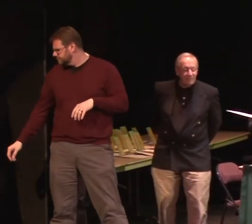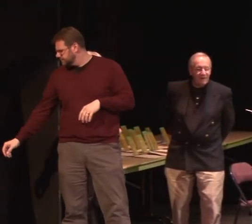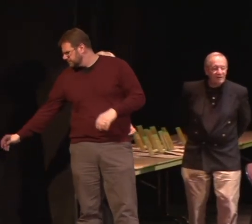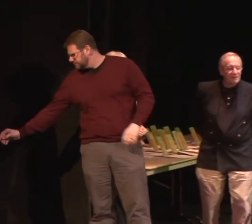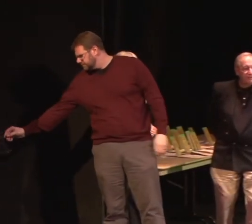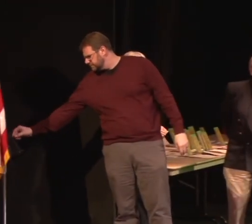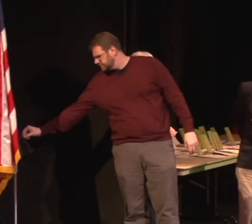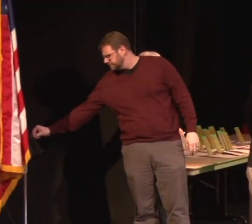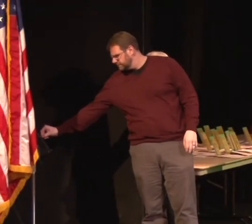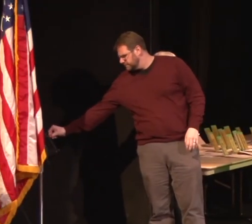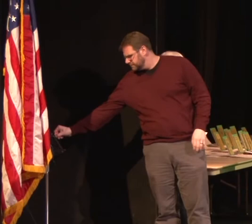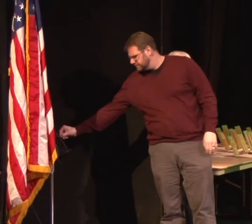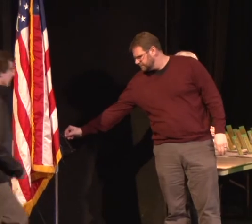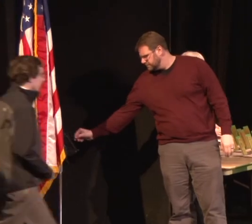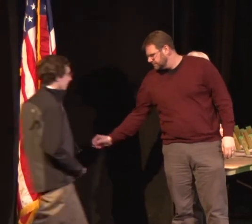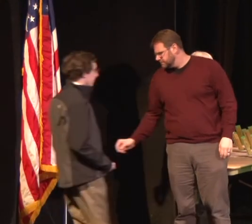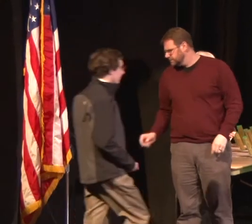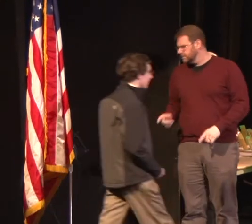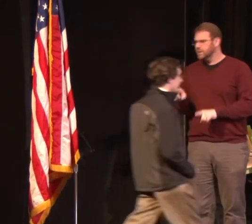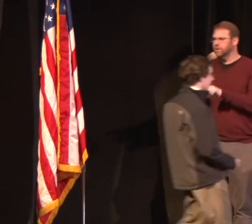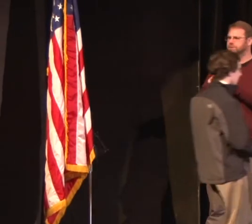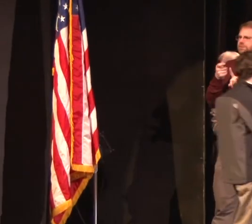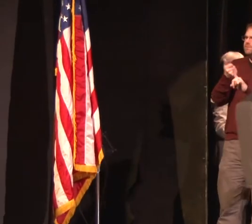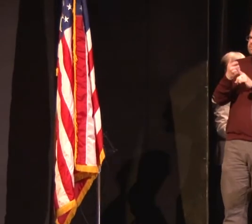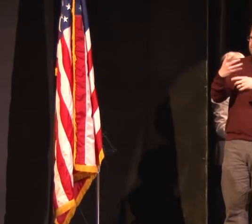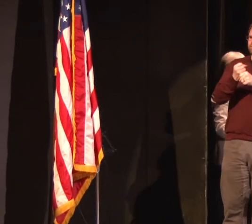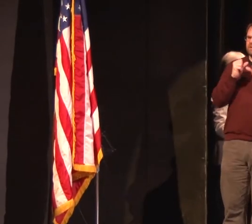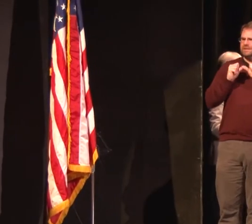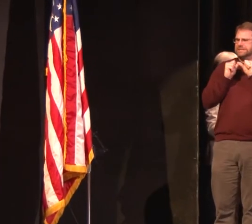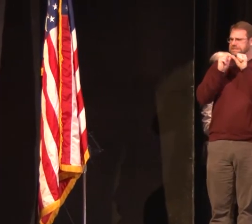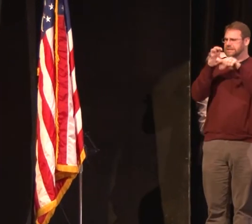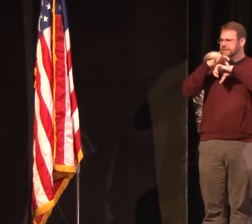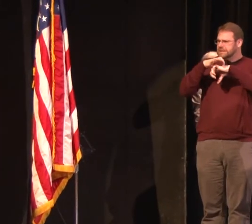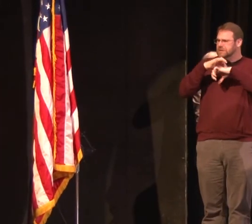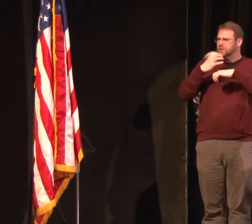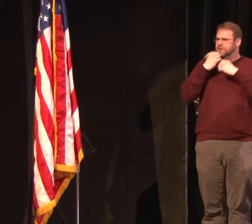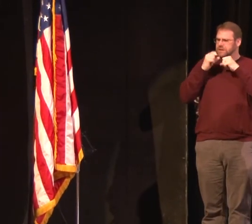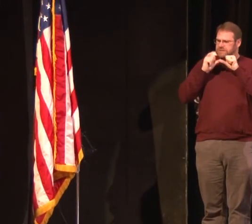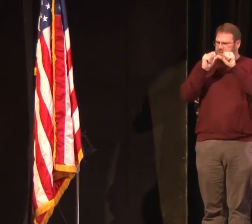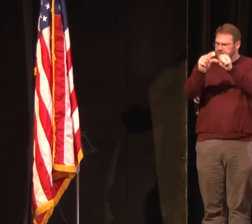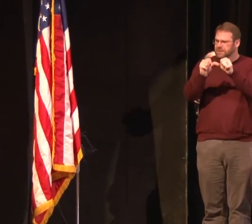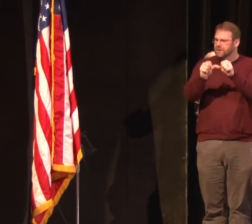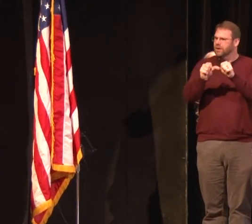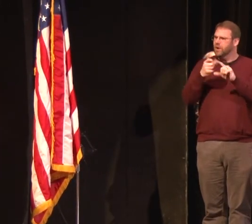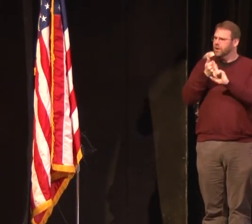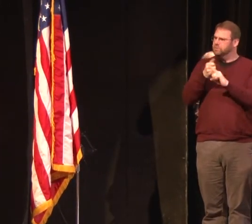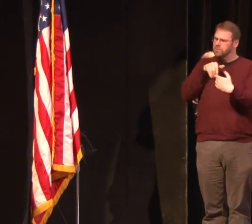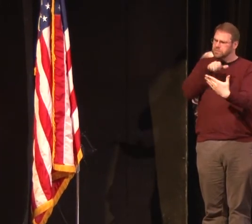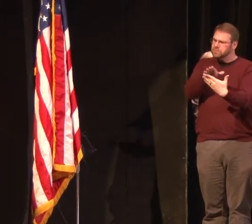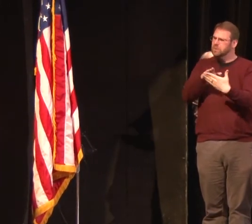Samuel has also won the RICO Sustainable Development Award, a certificate for his outstanding project addressing